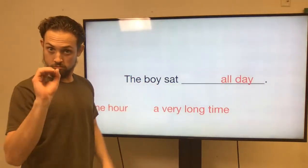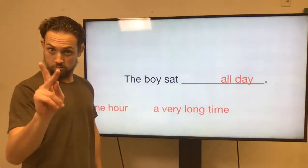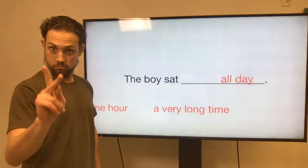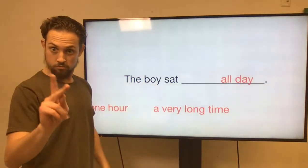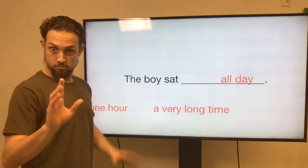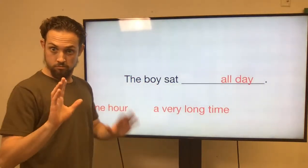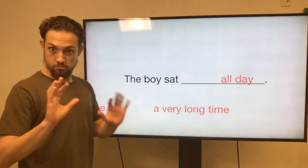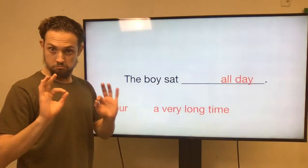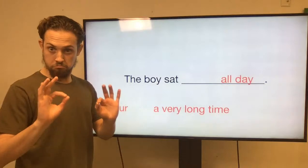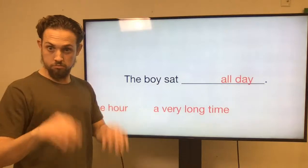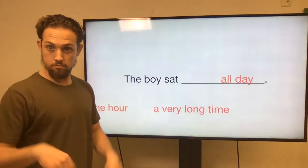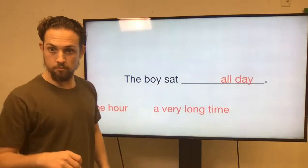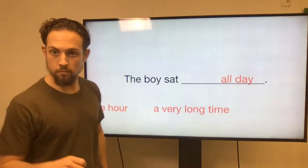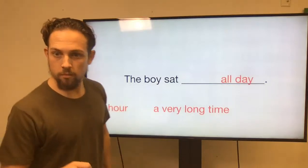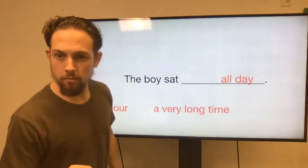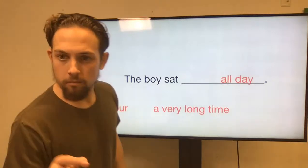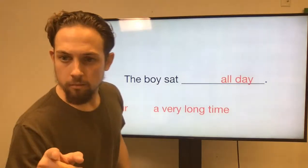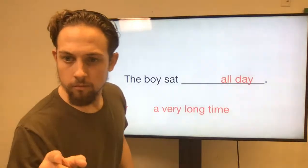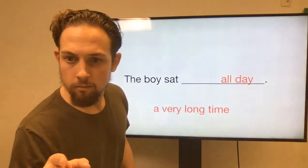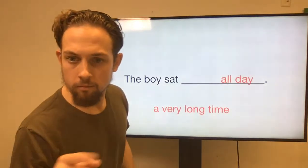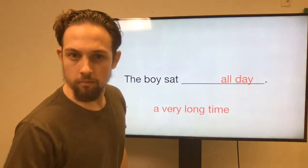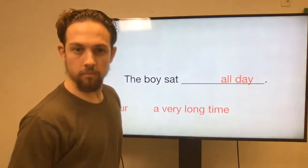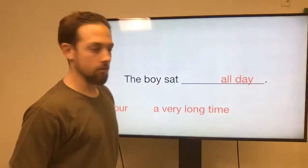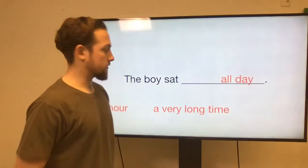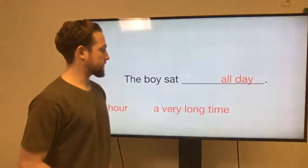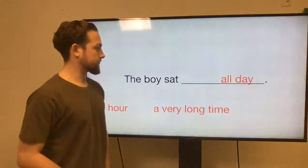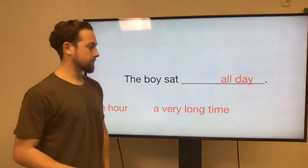two words all day. Okay?